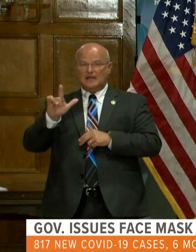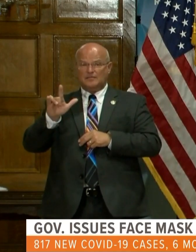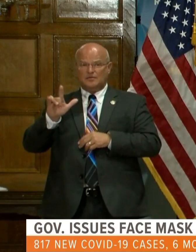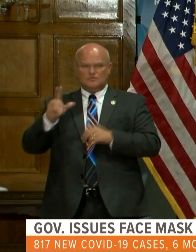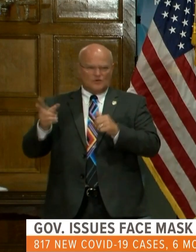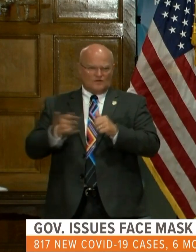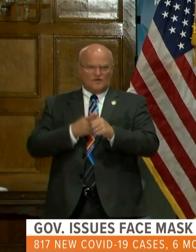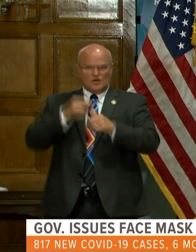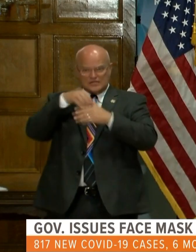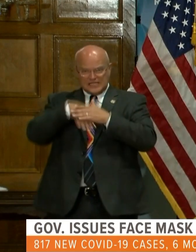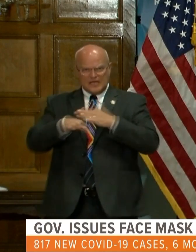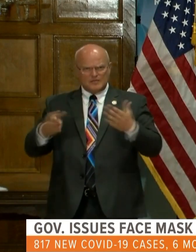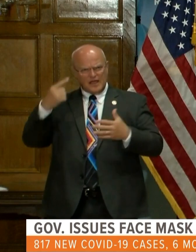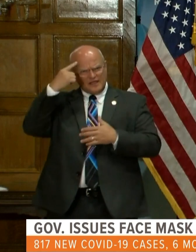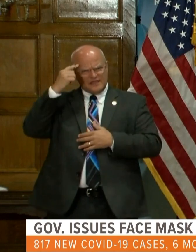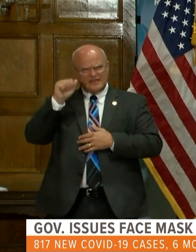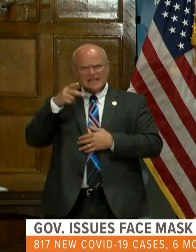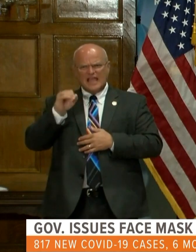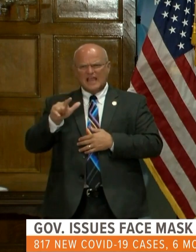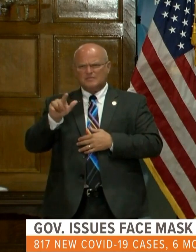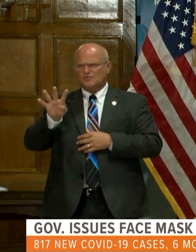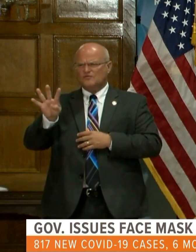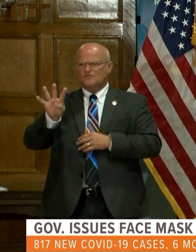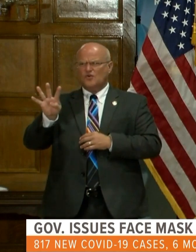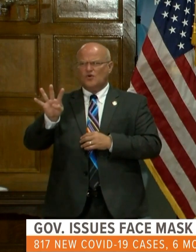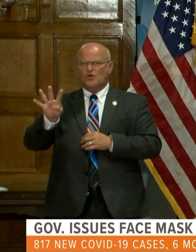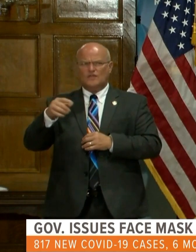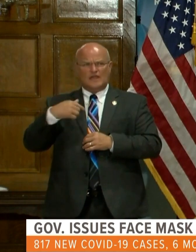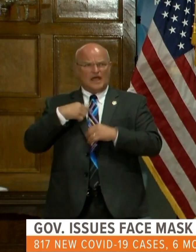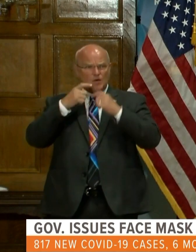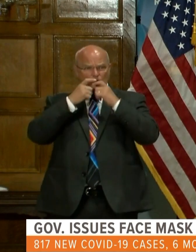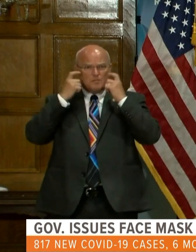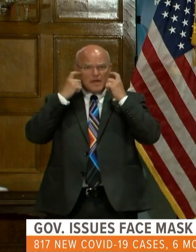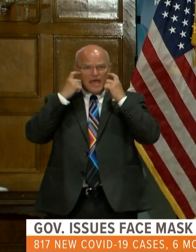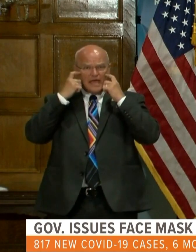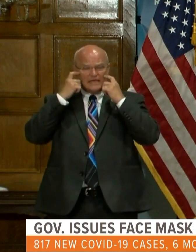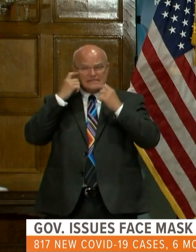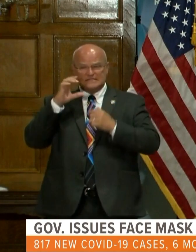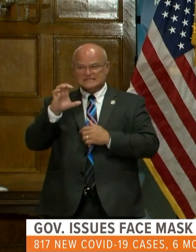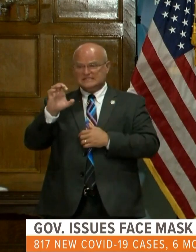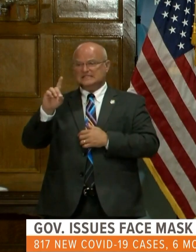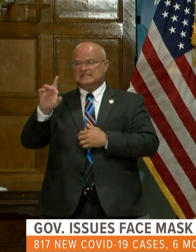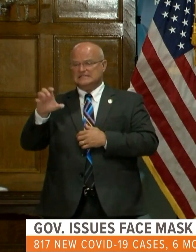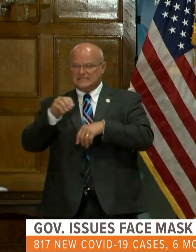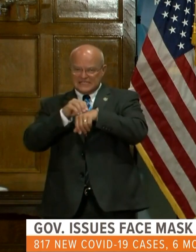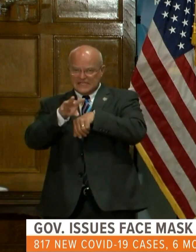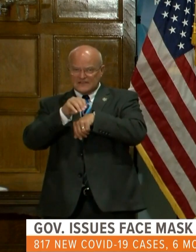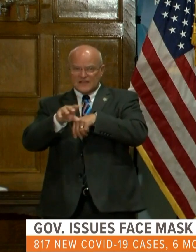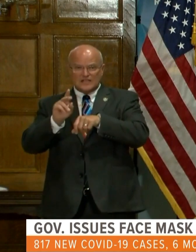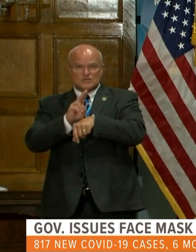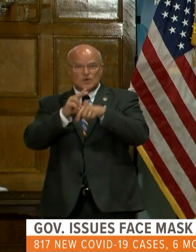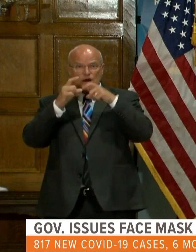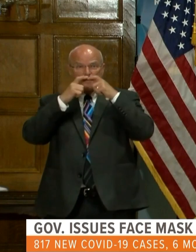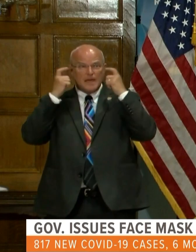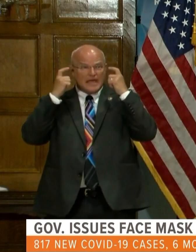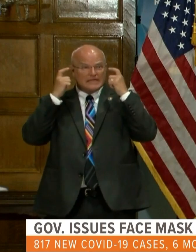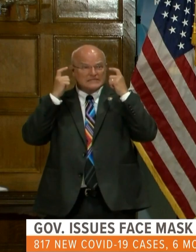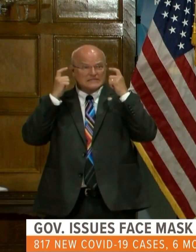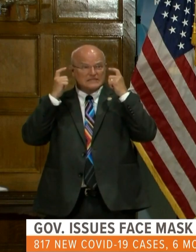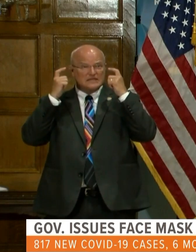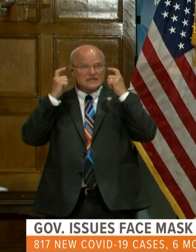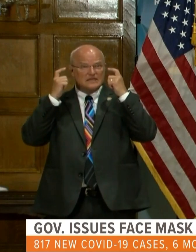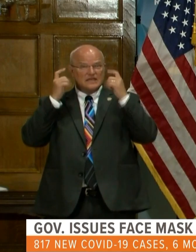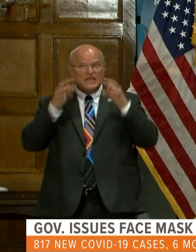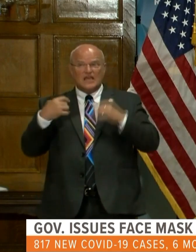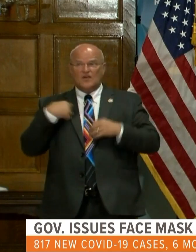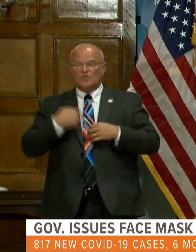I first walked in here, I think it was April 4th, in which I wore a mask and CDC advised to wear a mask,